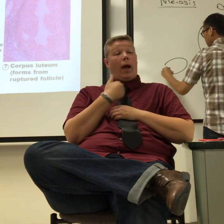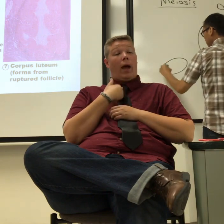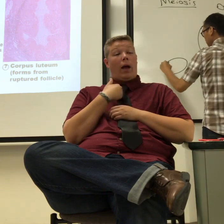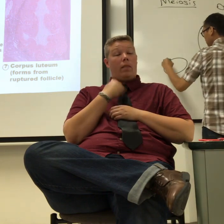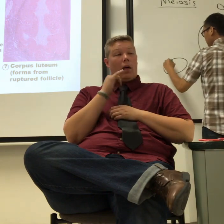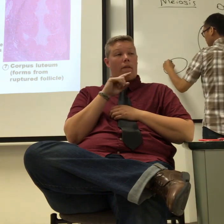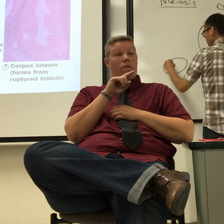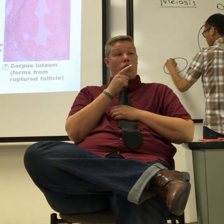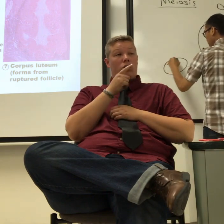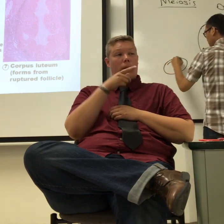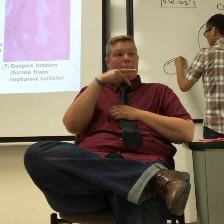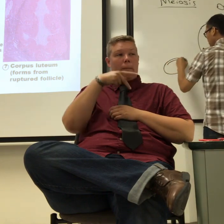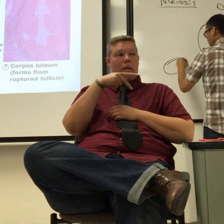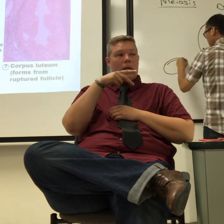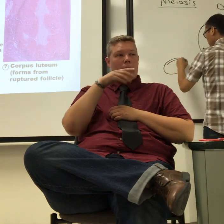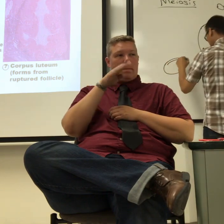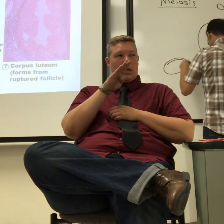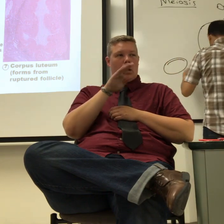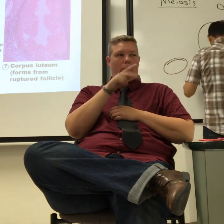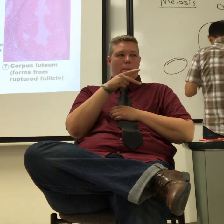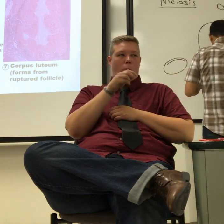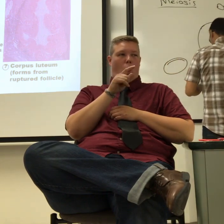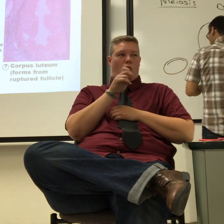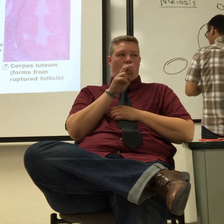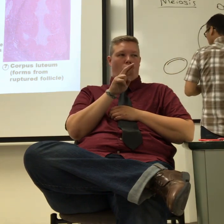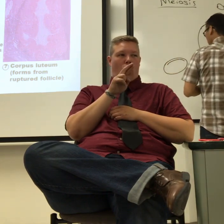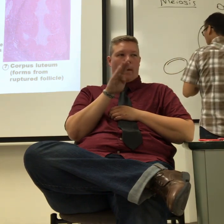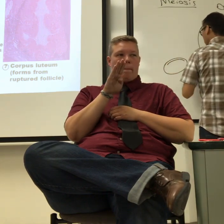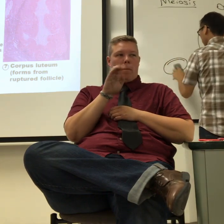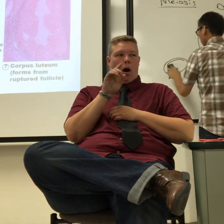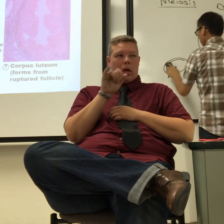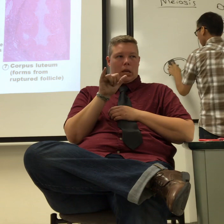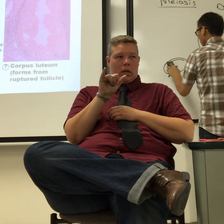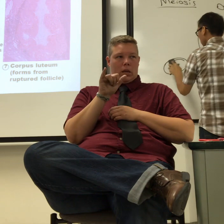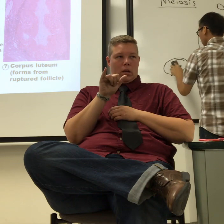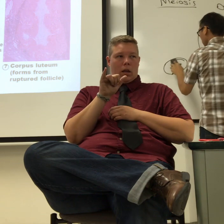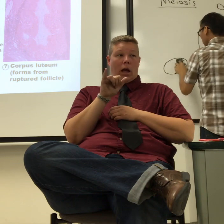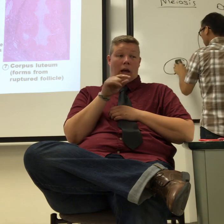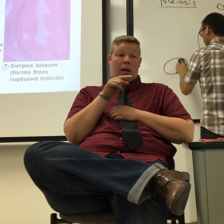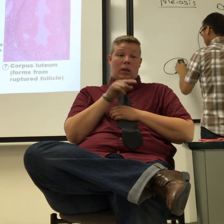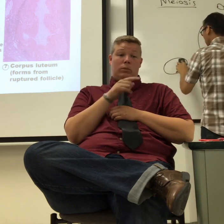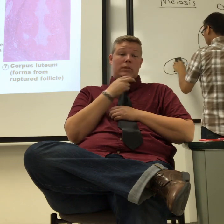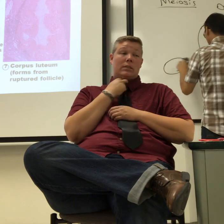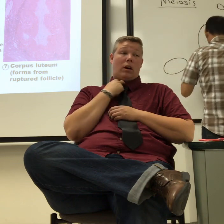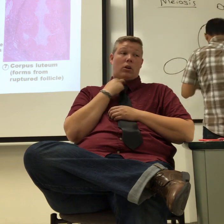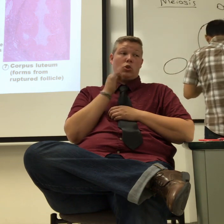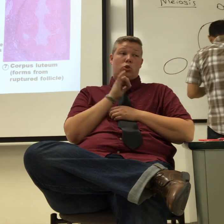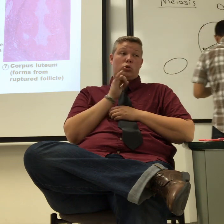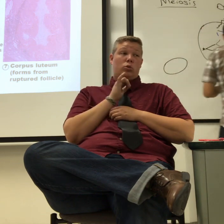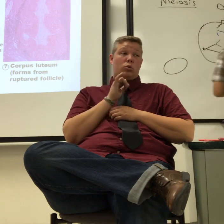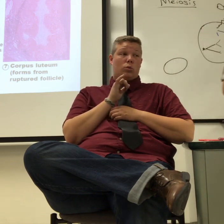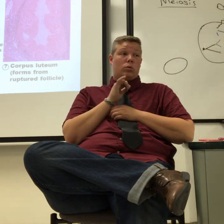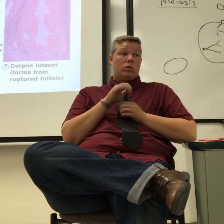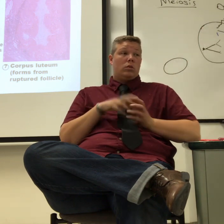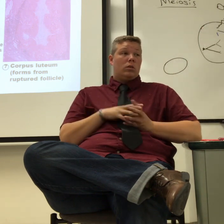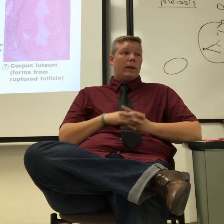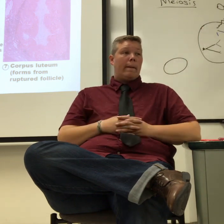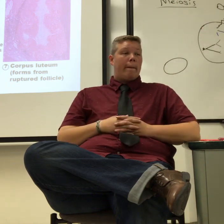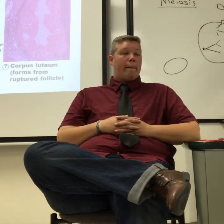the first PB, and it was stuck in the same thing.